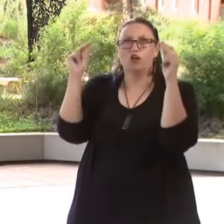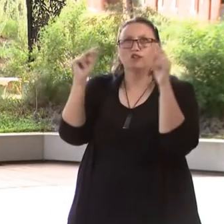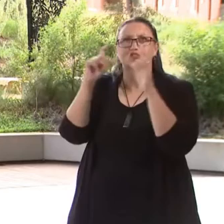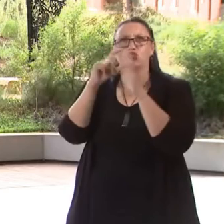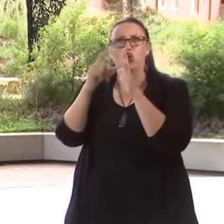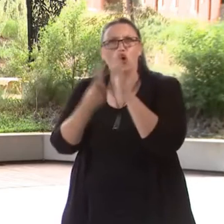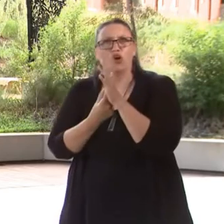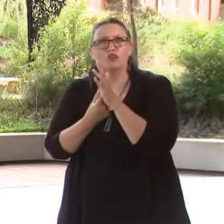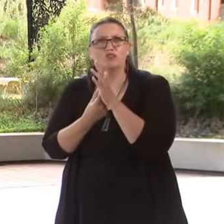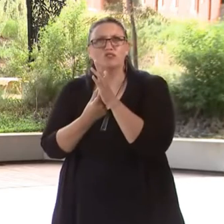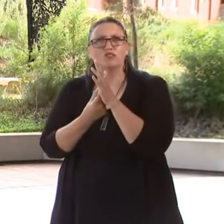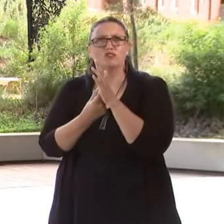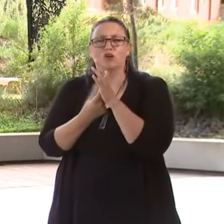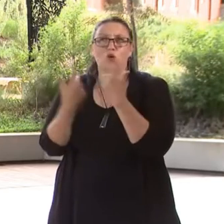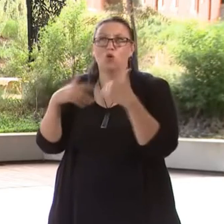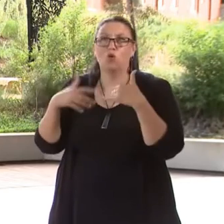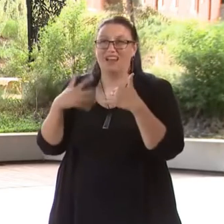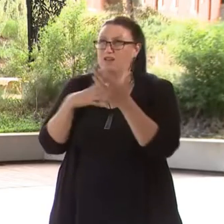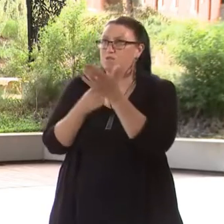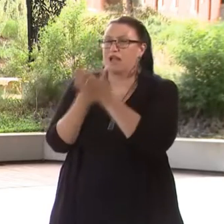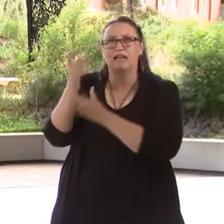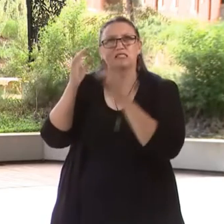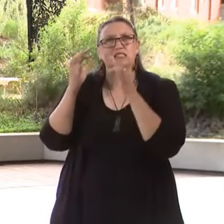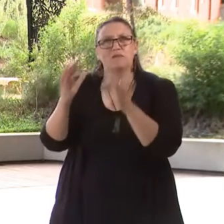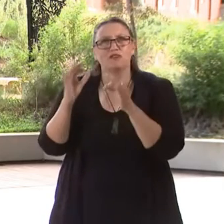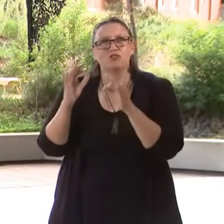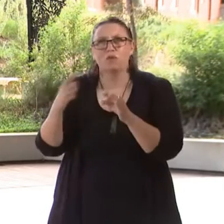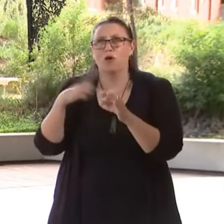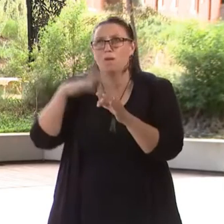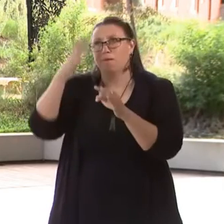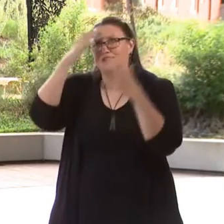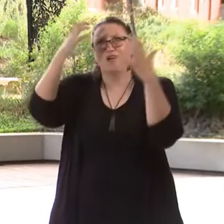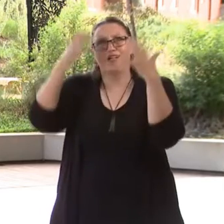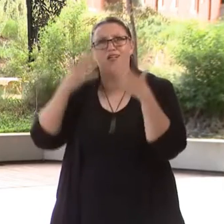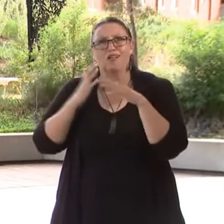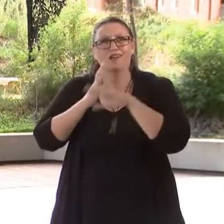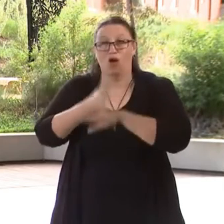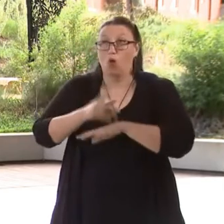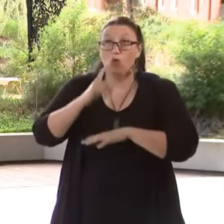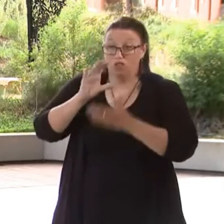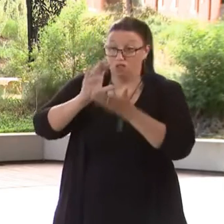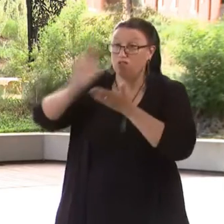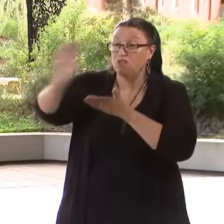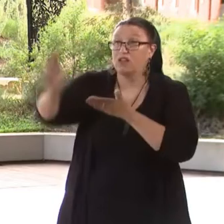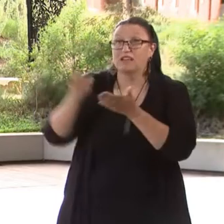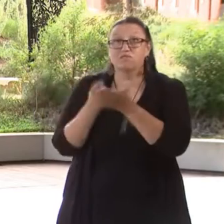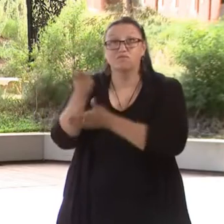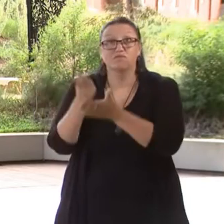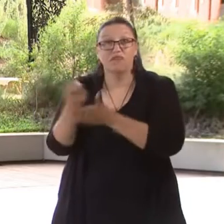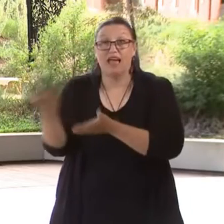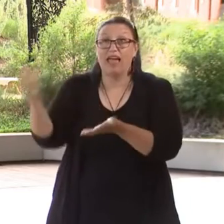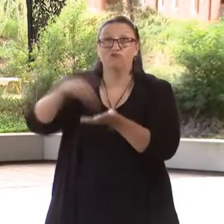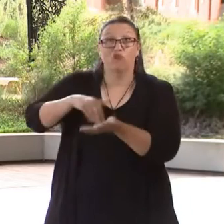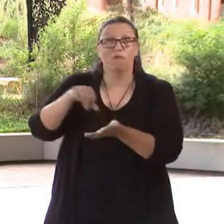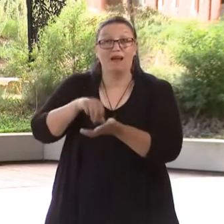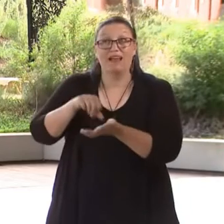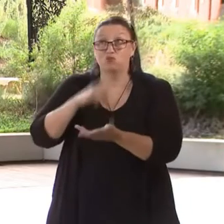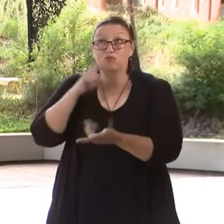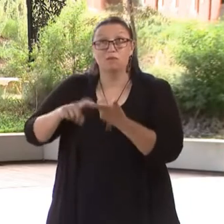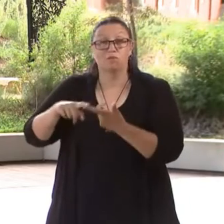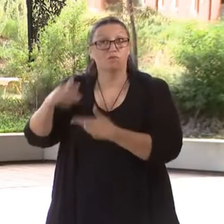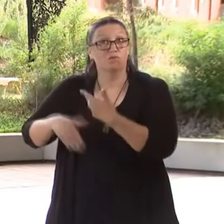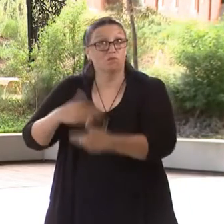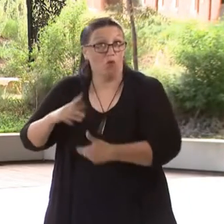paramedics. They say they're on the brink of collapse. Are we likely to see any sort of bonus or cash incentive to keep them going? Look, I've